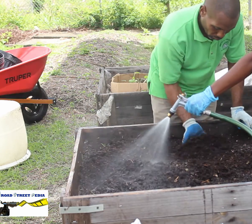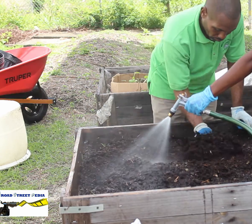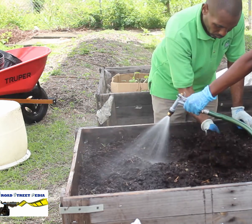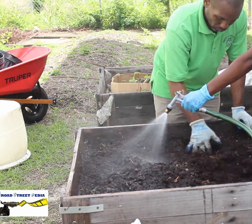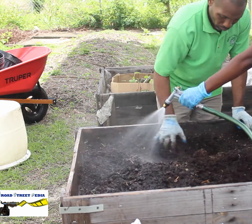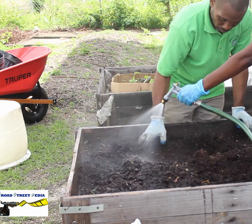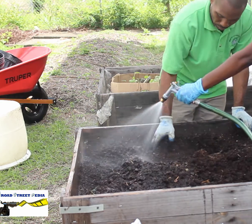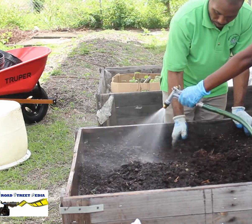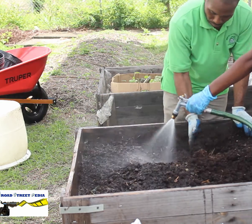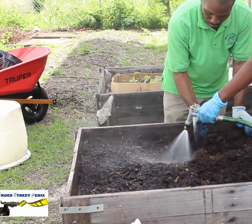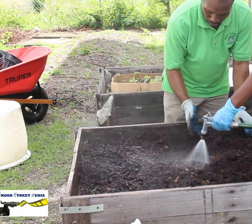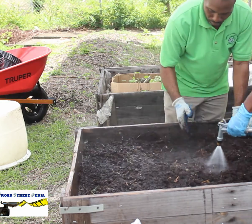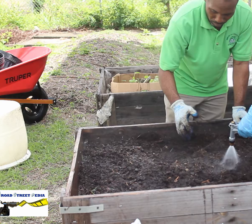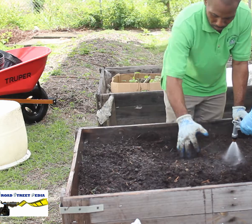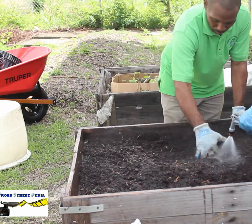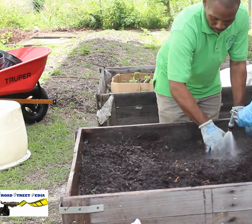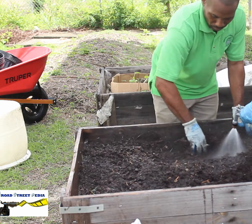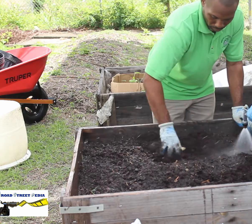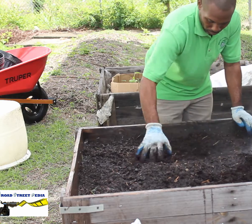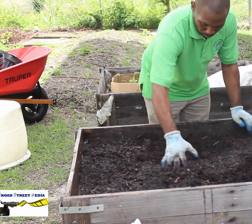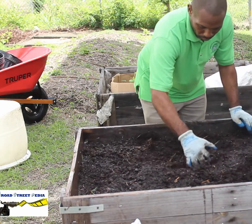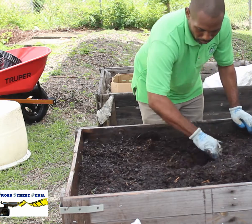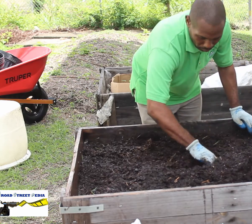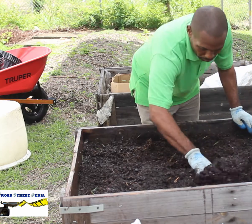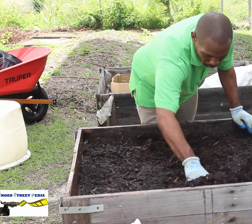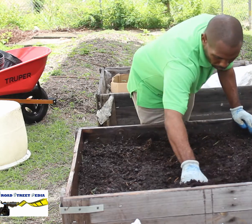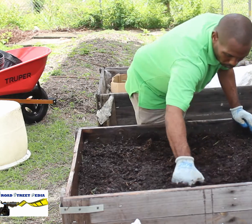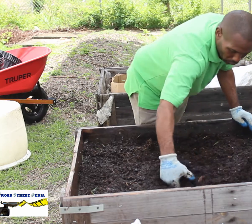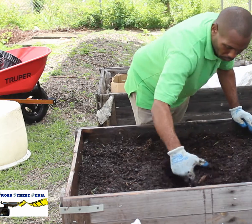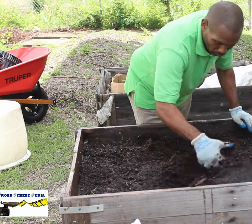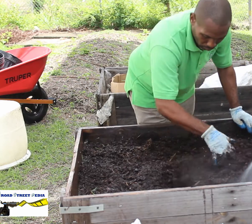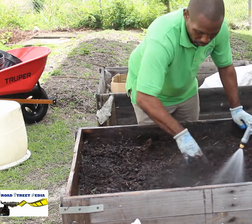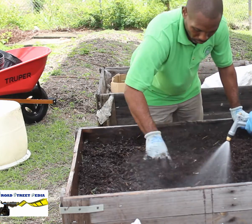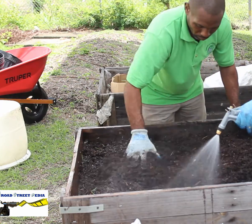It's not really good to plant if it's not moving.